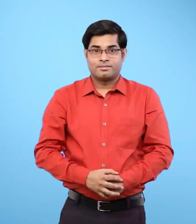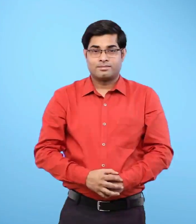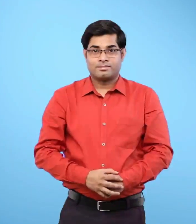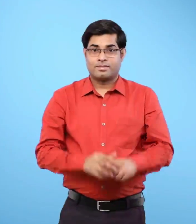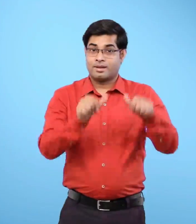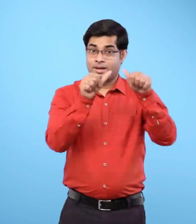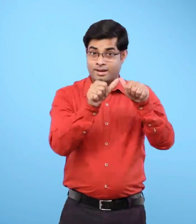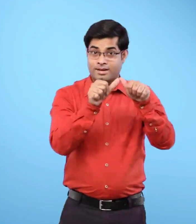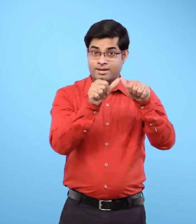A.